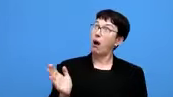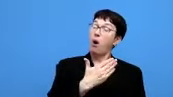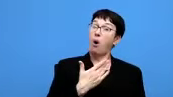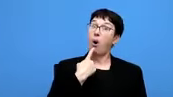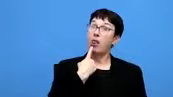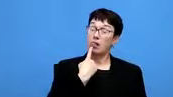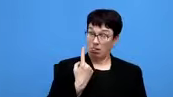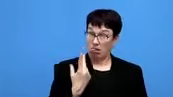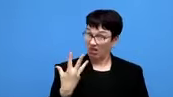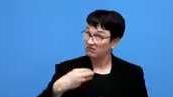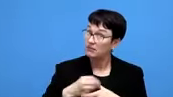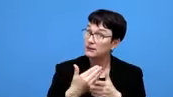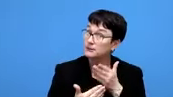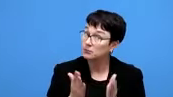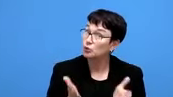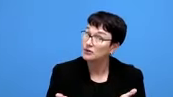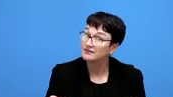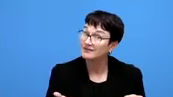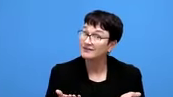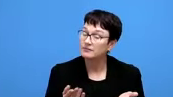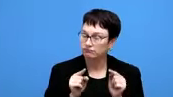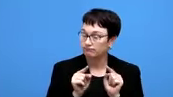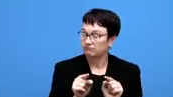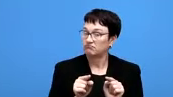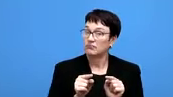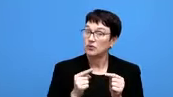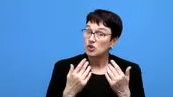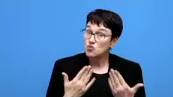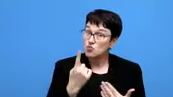with disabilities today and every day.